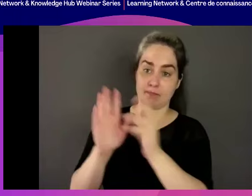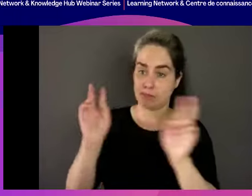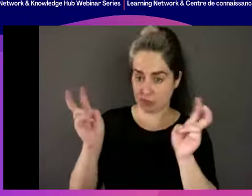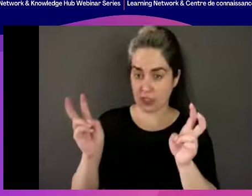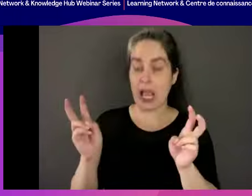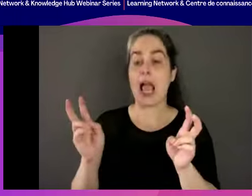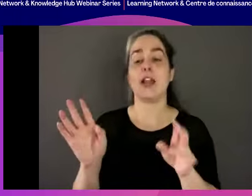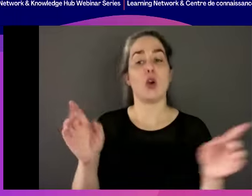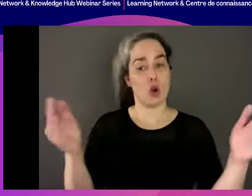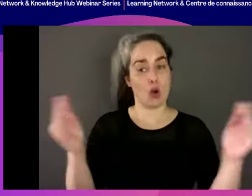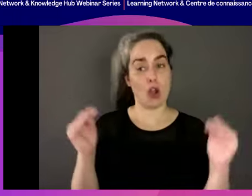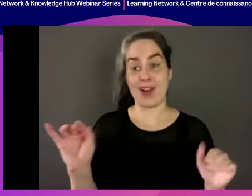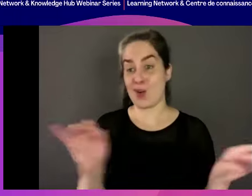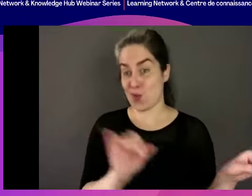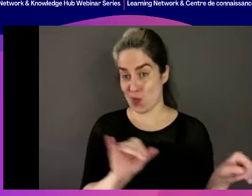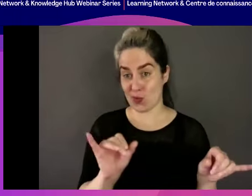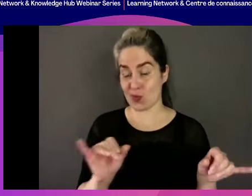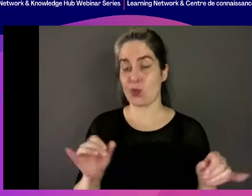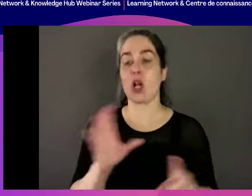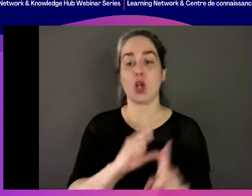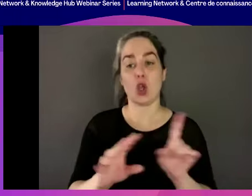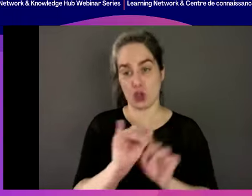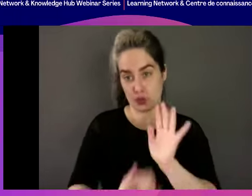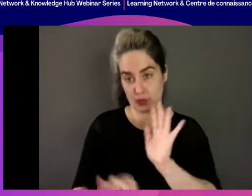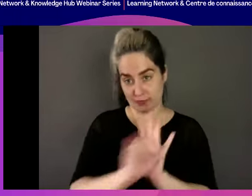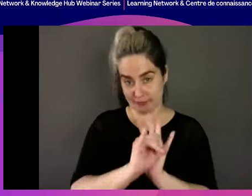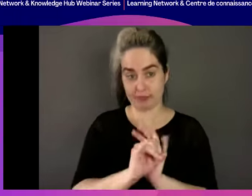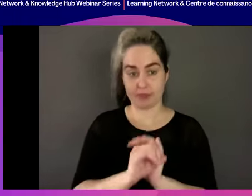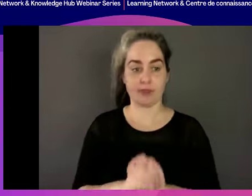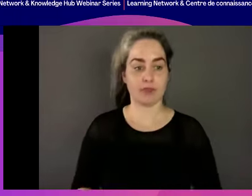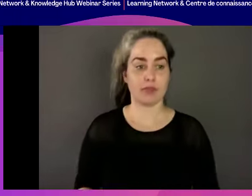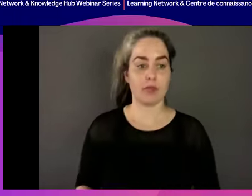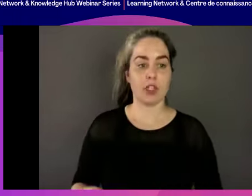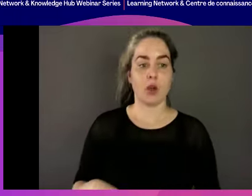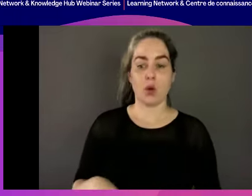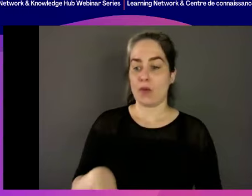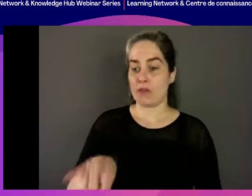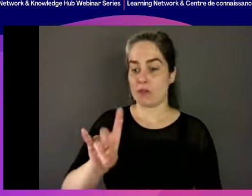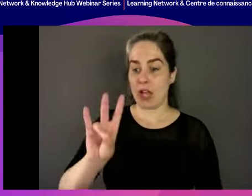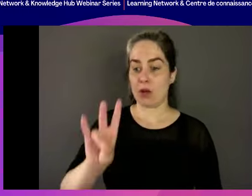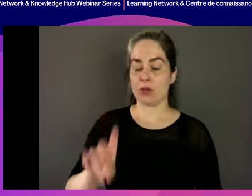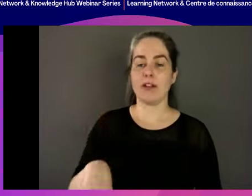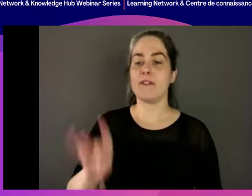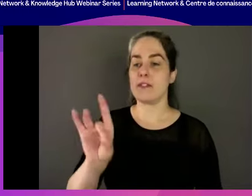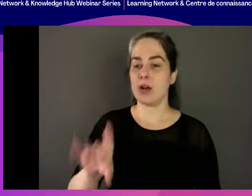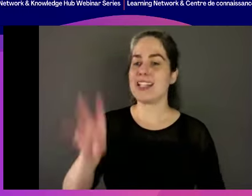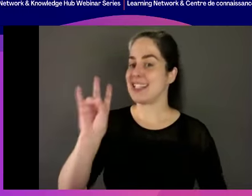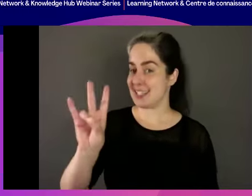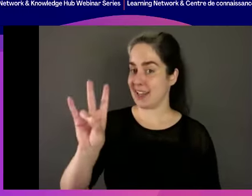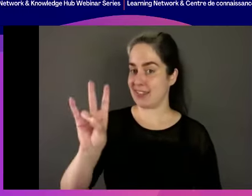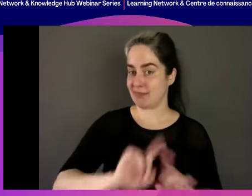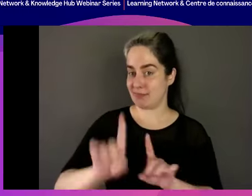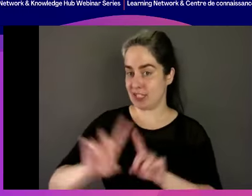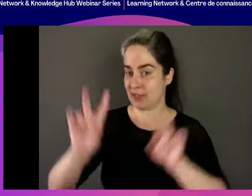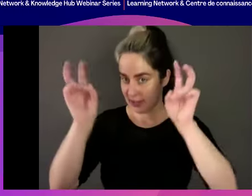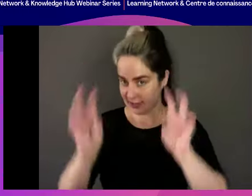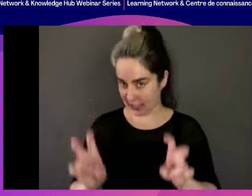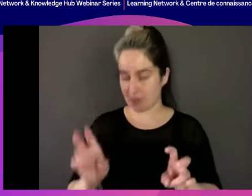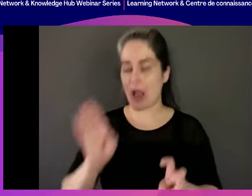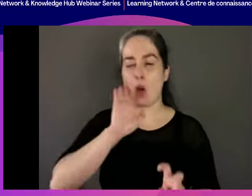identity. And we found a number 7 themes specifically when we looked at this, and I'll just talk about a few.